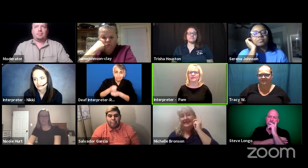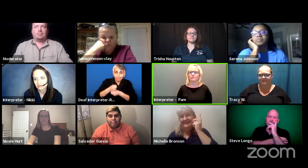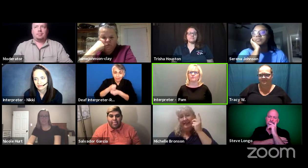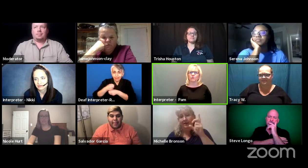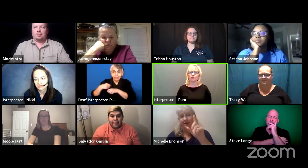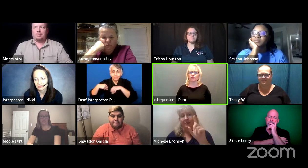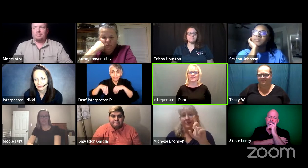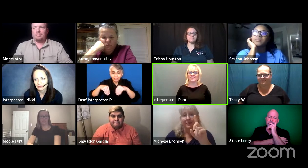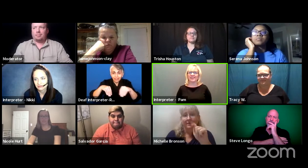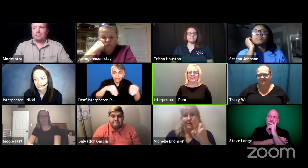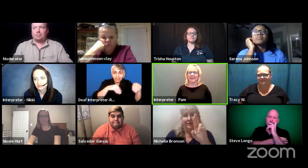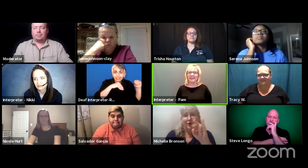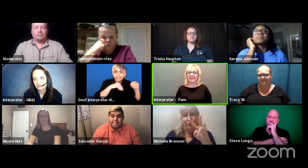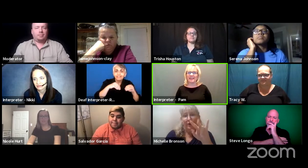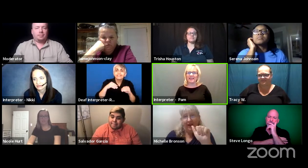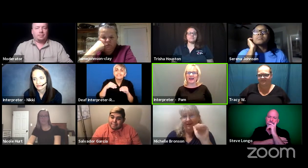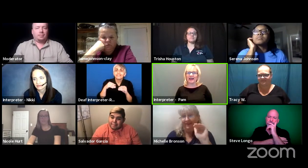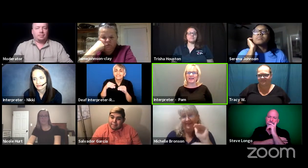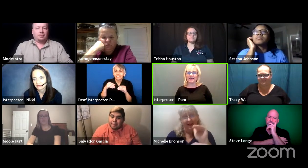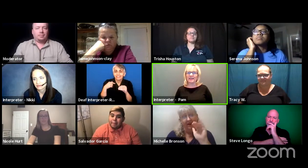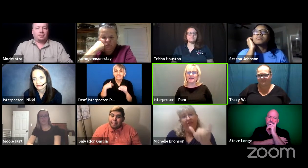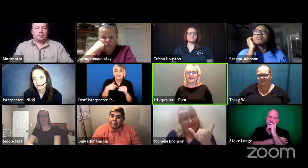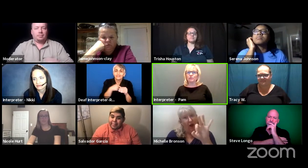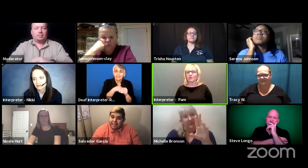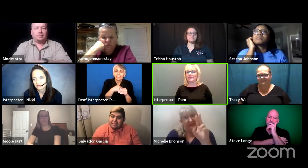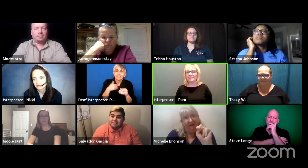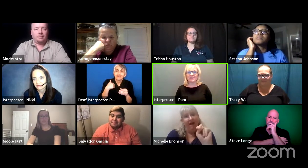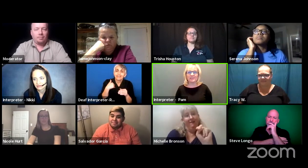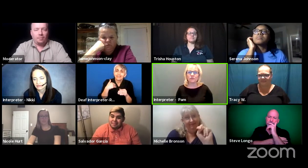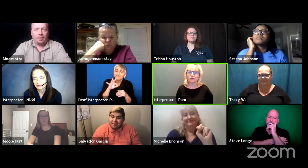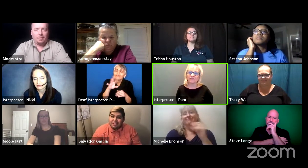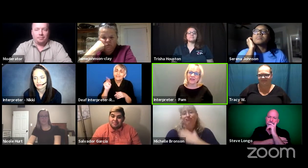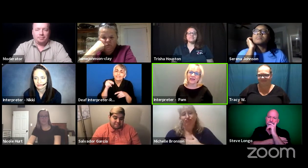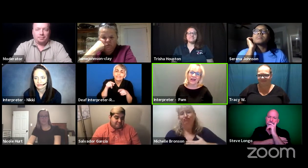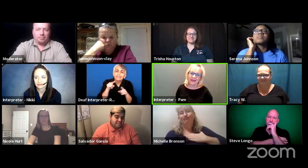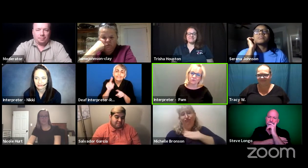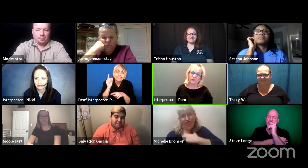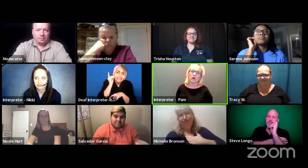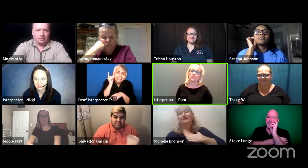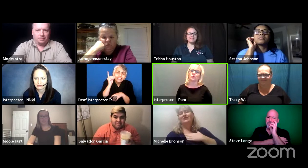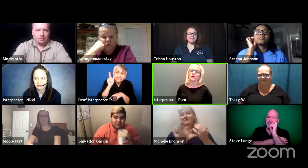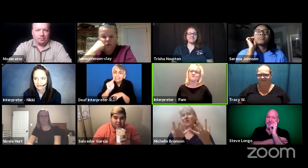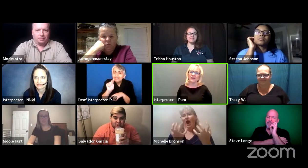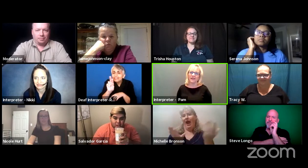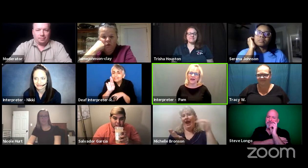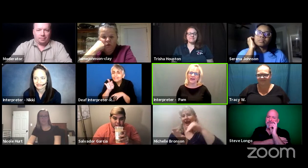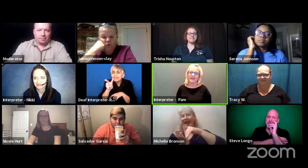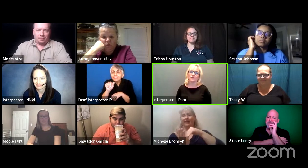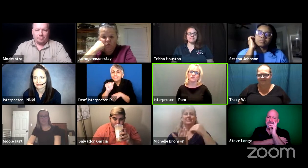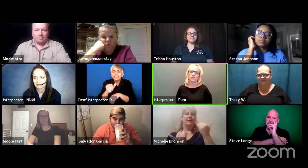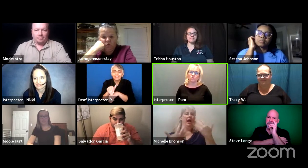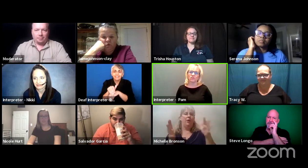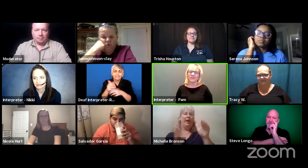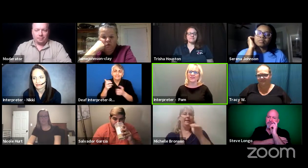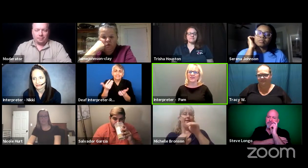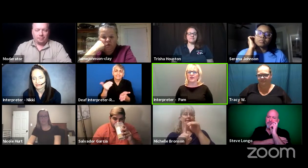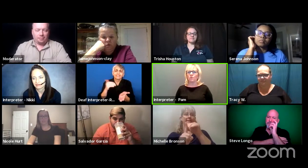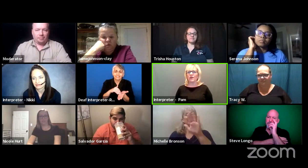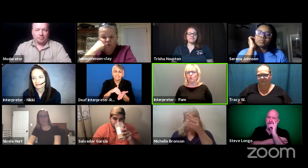and most recently the Disney Trivia Night was also a fun night that was hosted. We hope